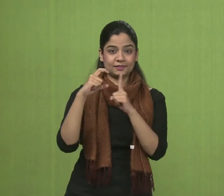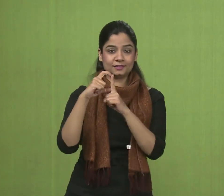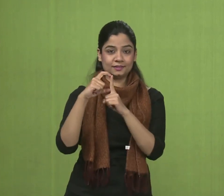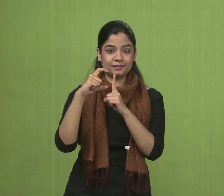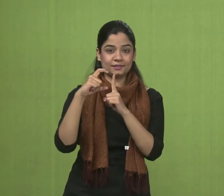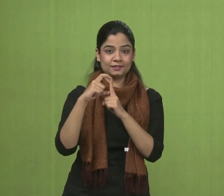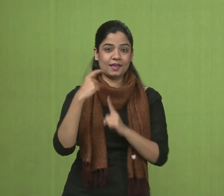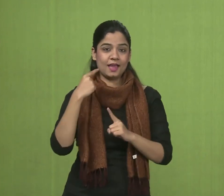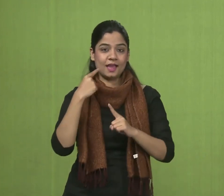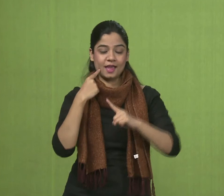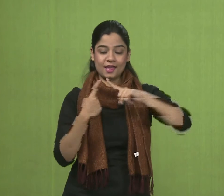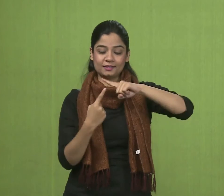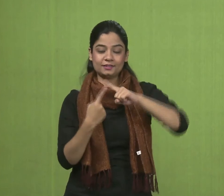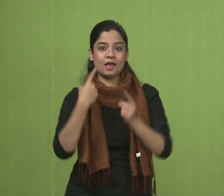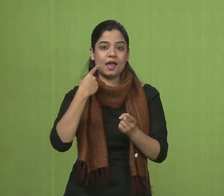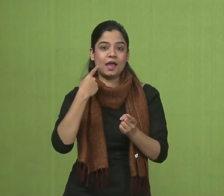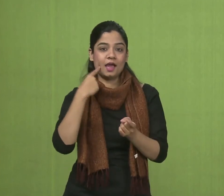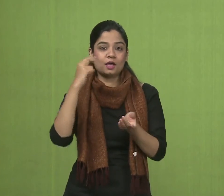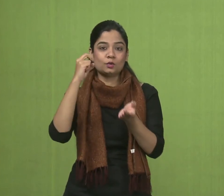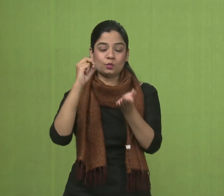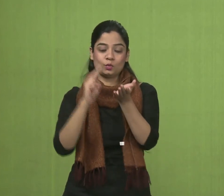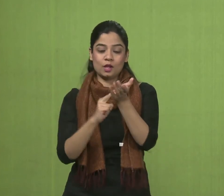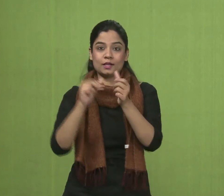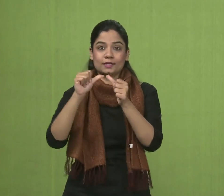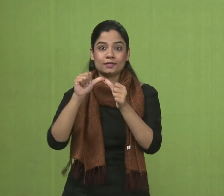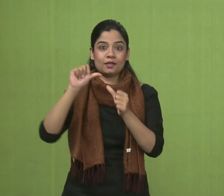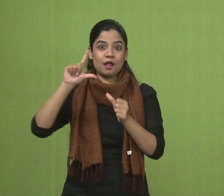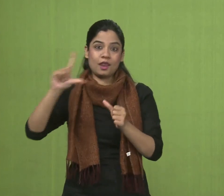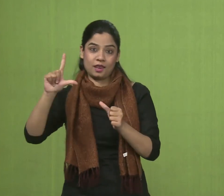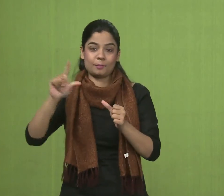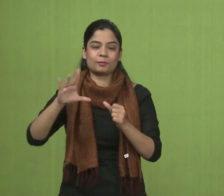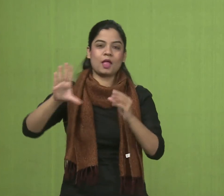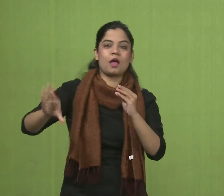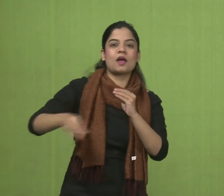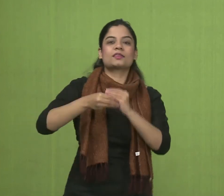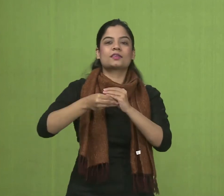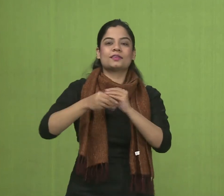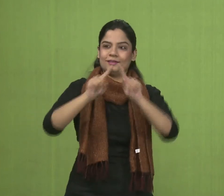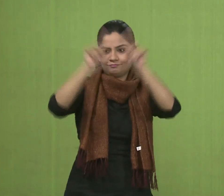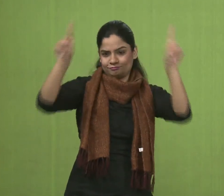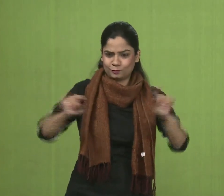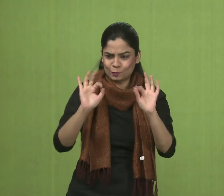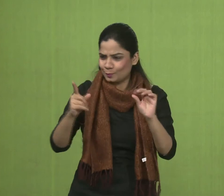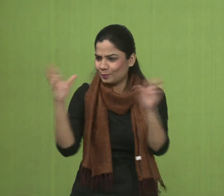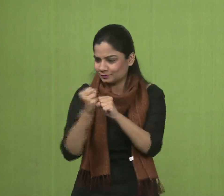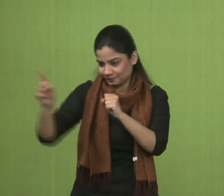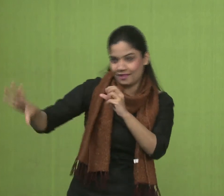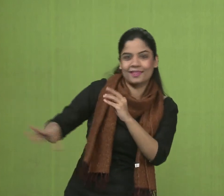Additional, something that's added. Something that's added to make something complete is called additional.